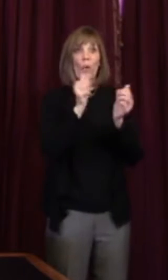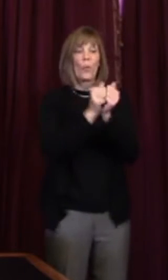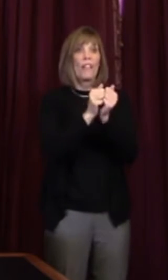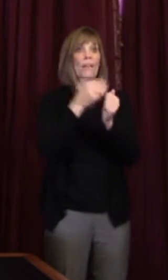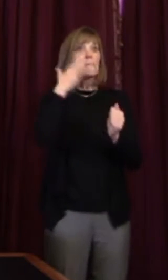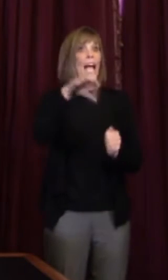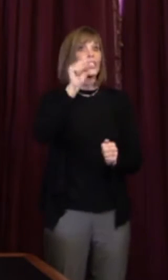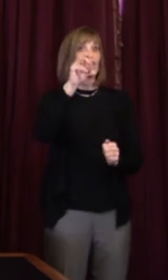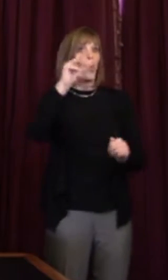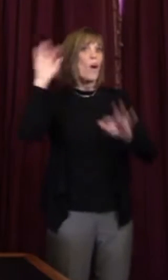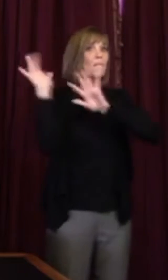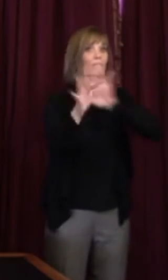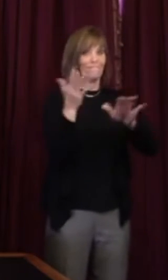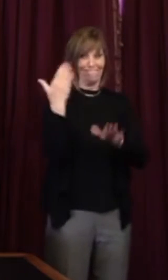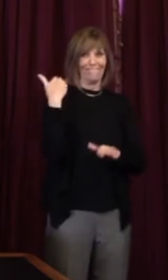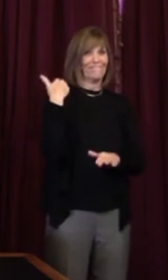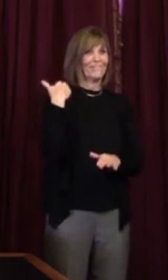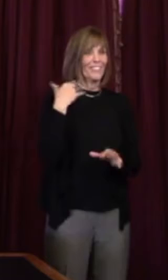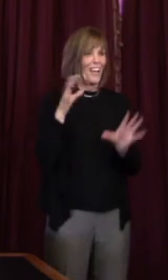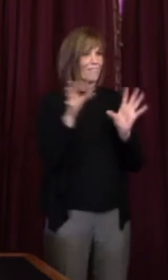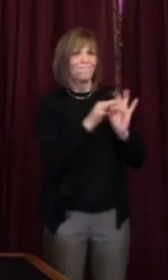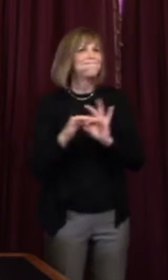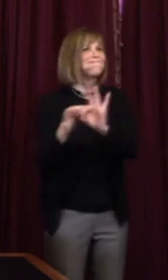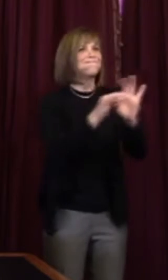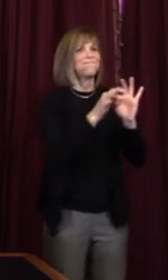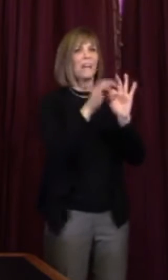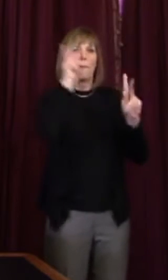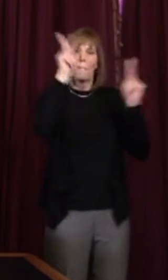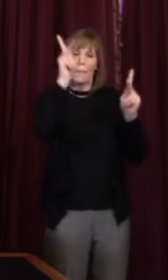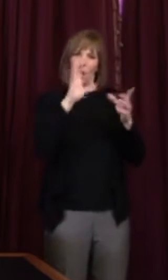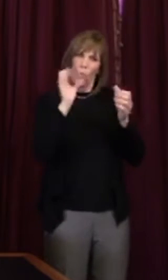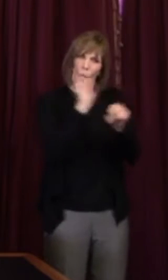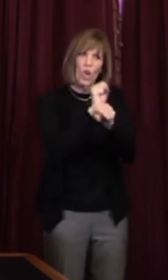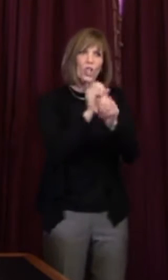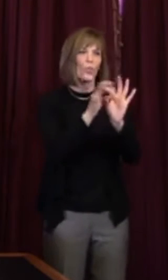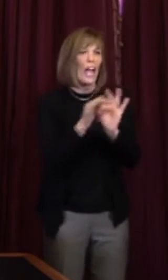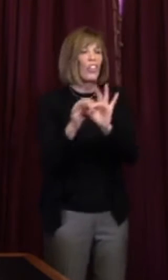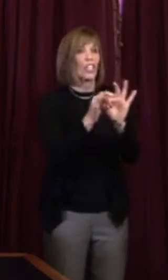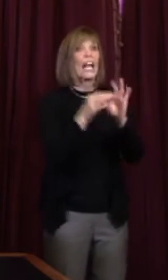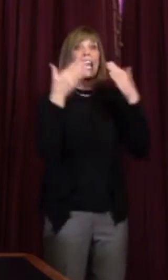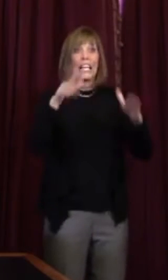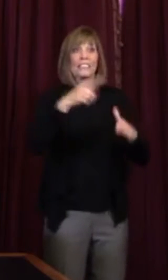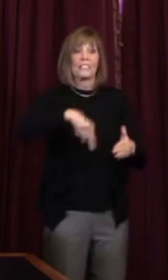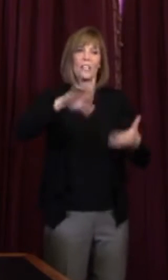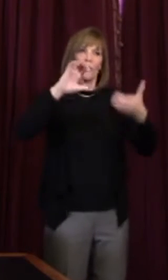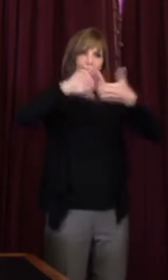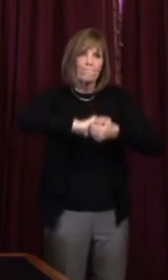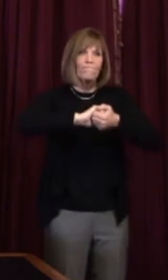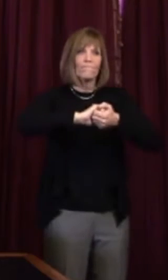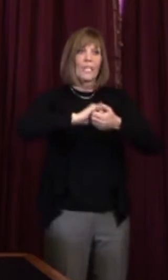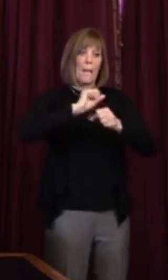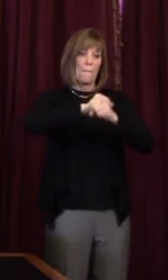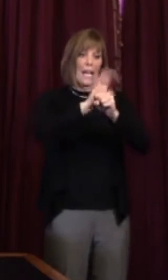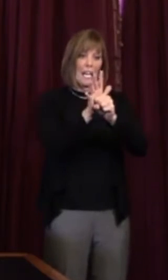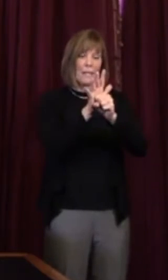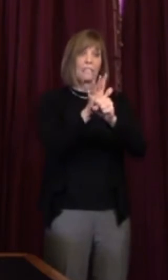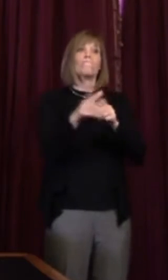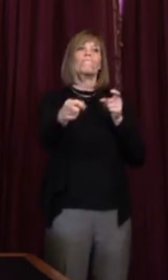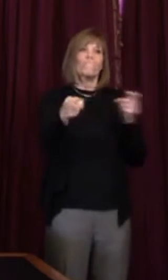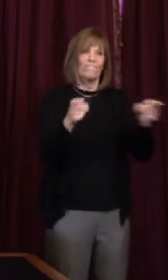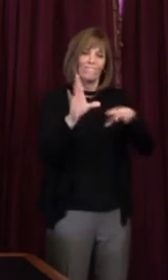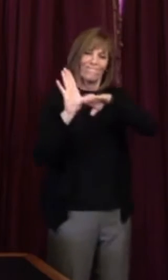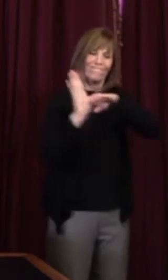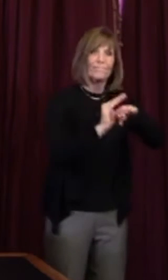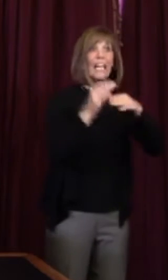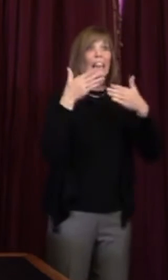can think of 30 other examples where the great people of Iowa band together. Let's band together. Let's get this pandemic under control.